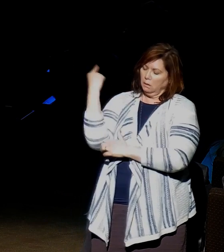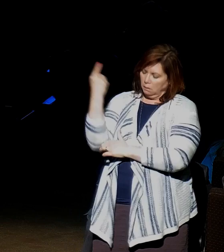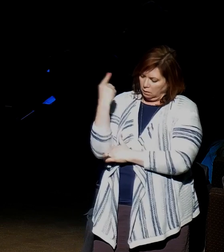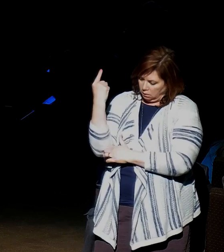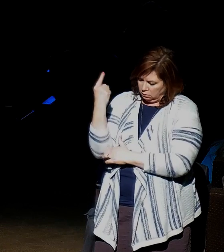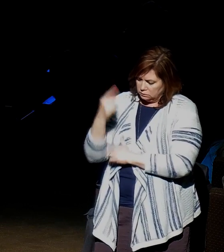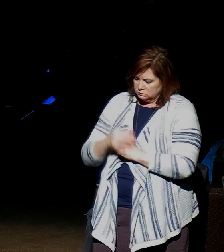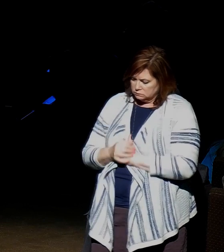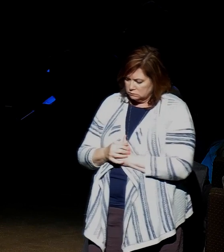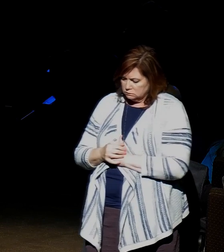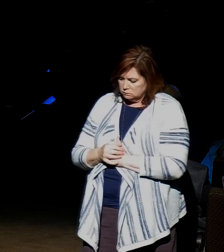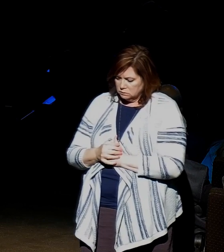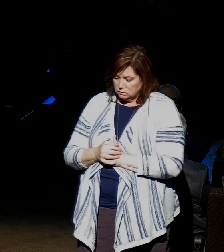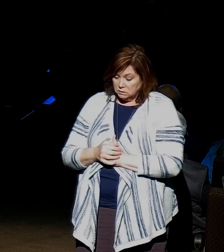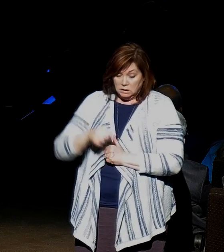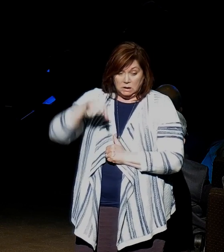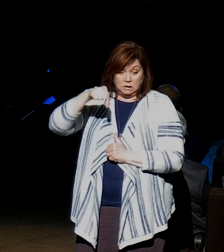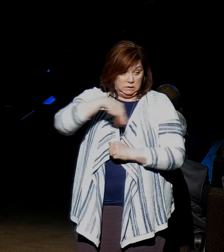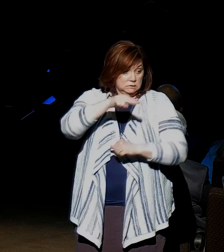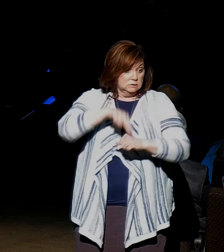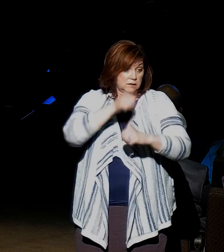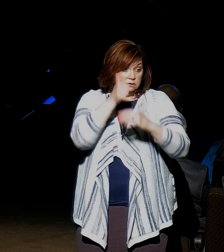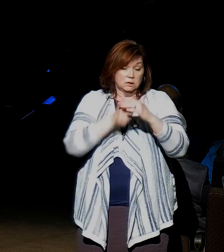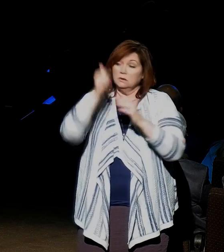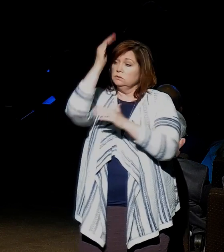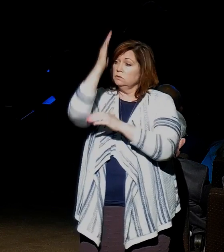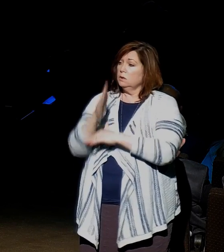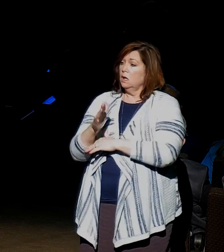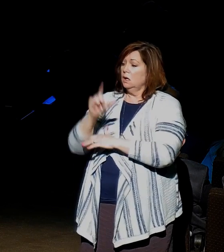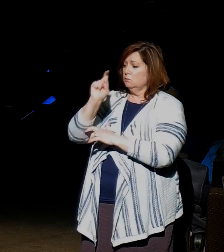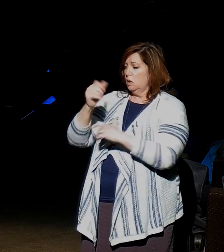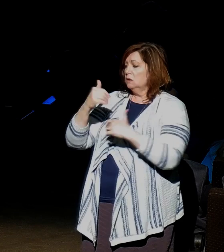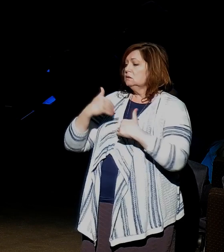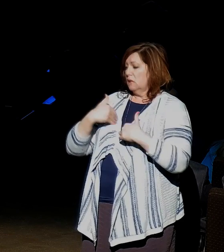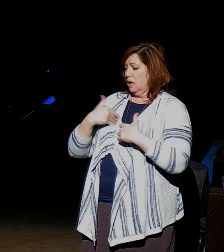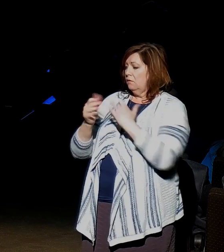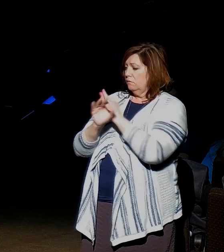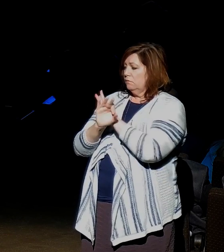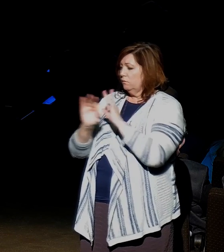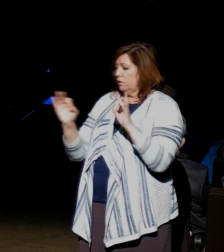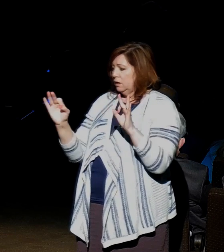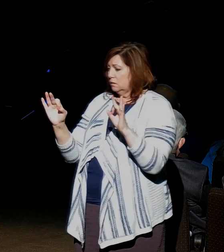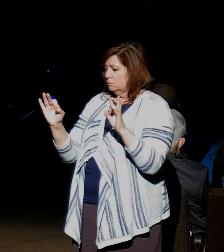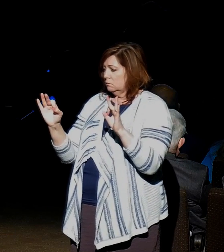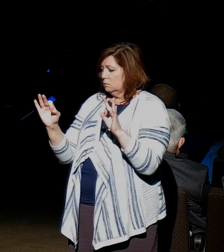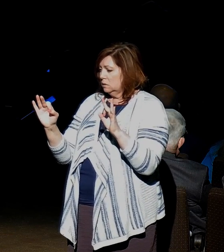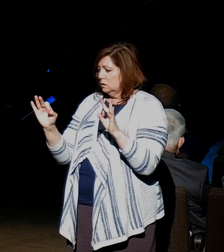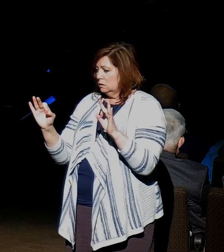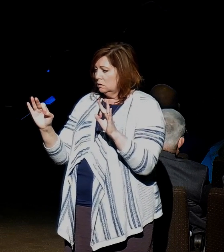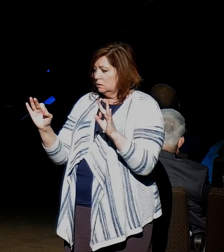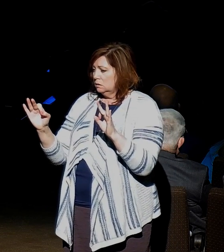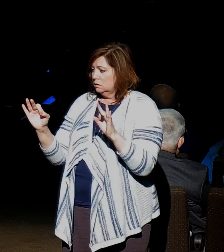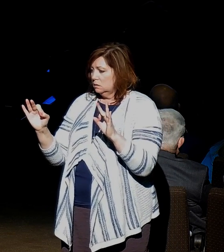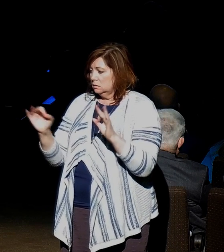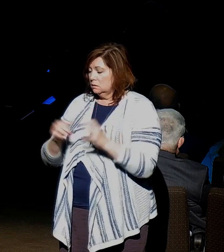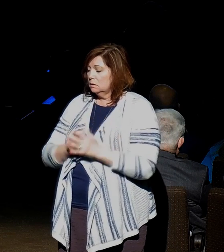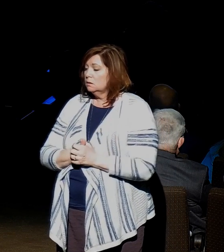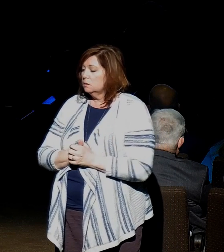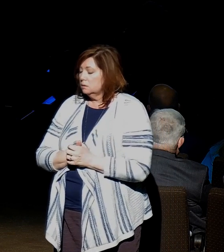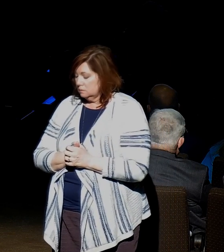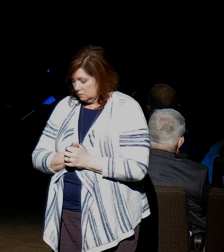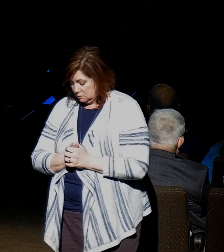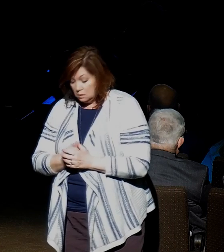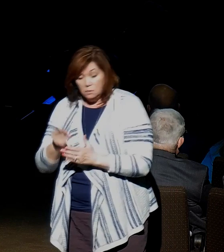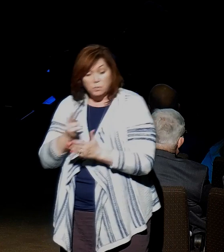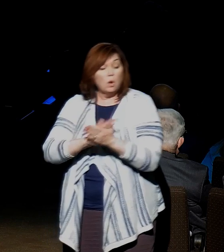nation, under God, shall have a new birth of freedom, But you are a chosen people, A royal priesthood, a holy nation. a